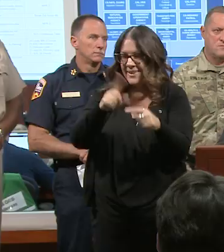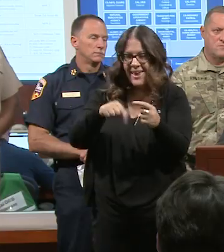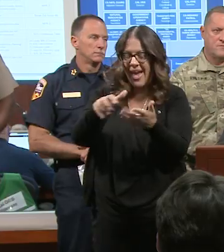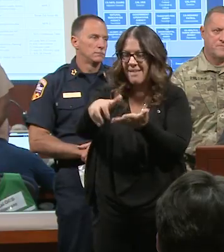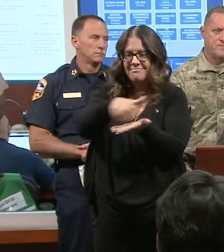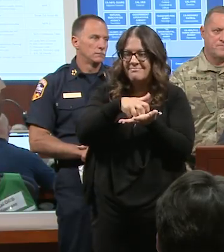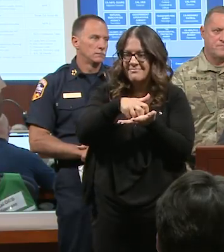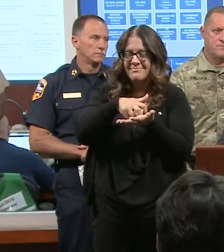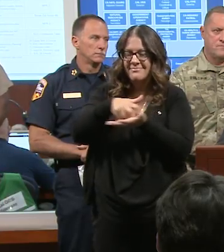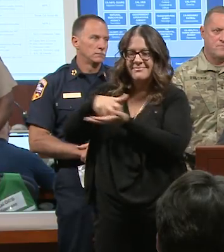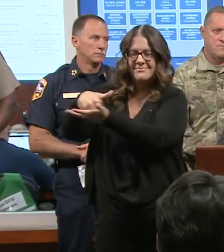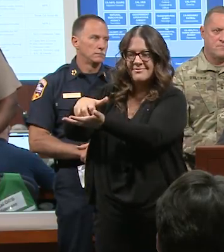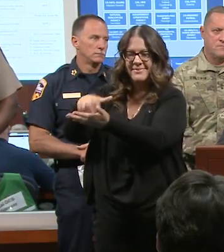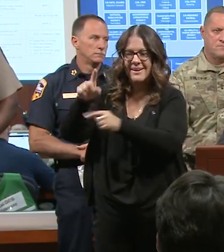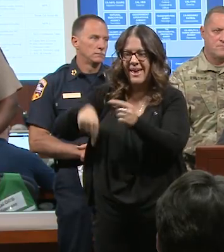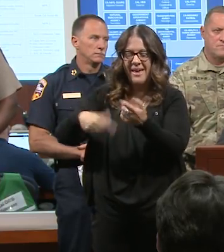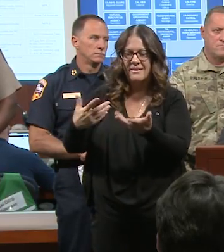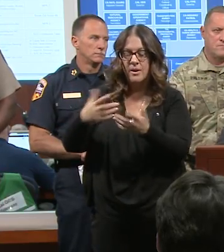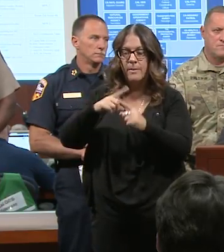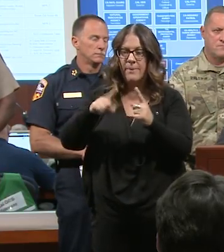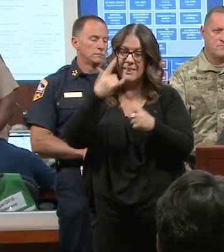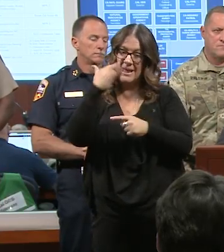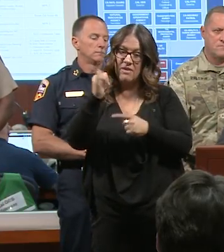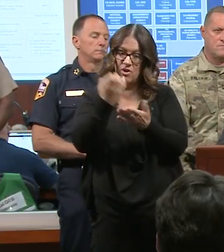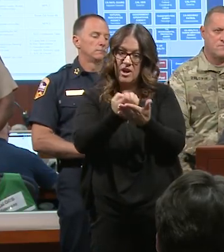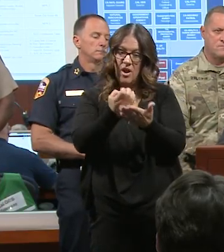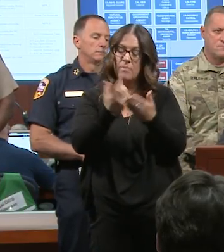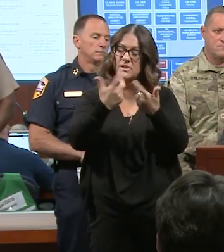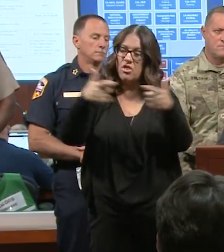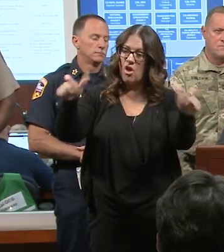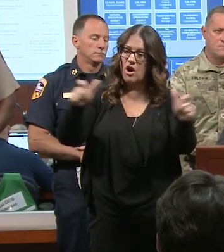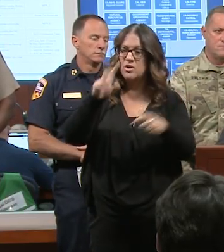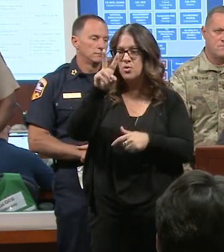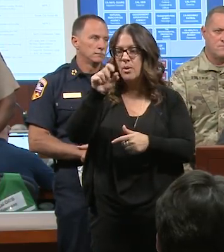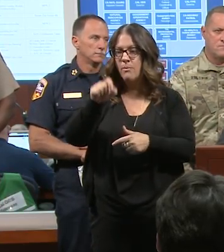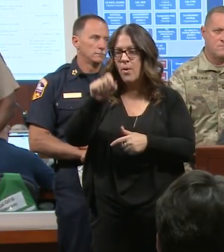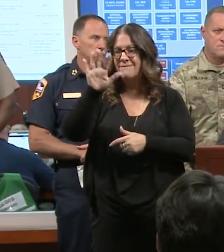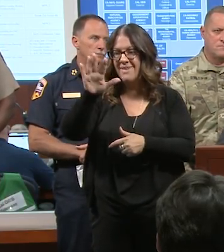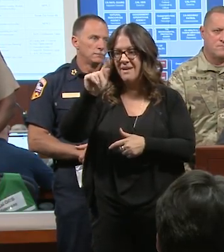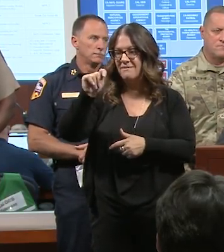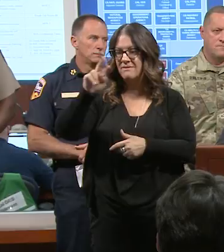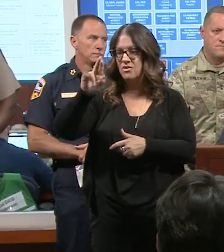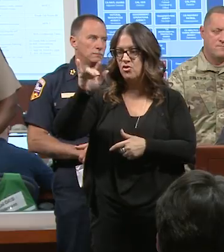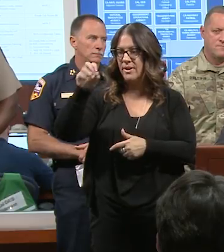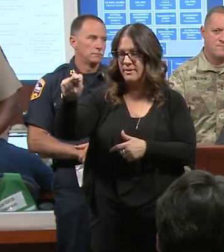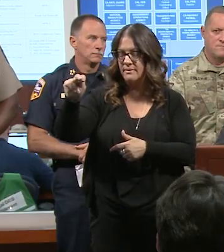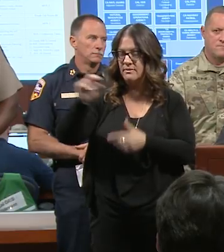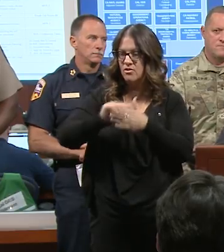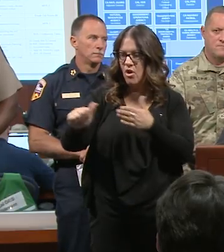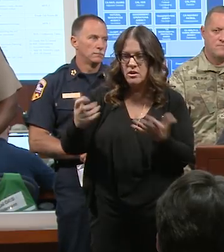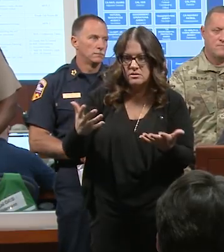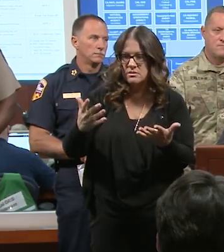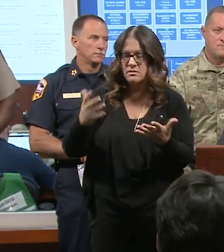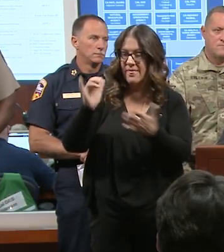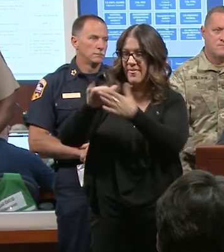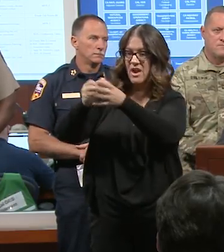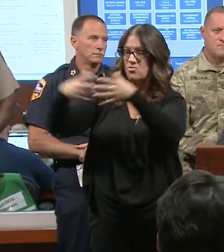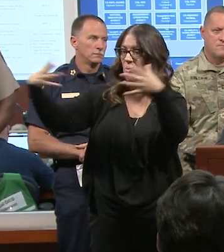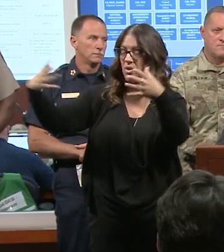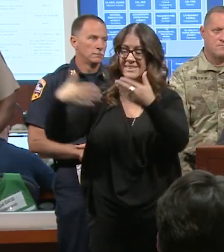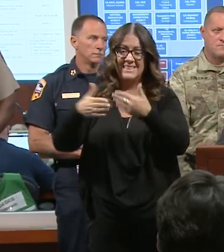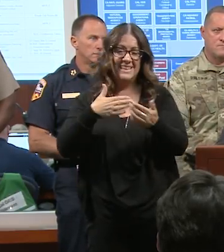say the overall California economy is very large, about $2.5 trillion. And so it grows even